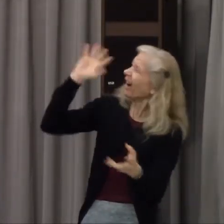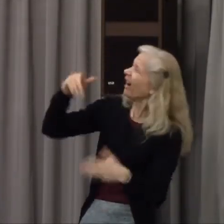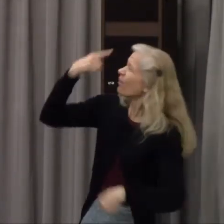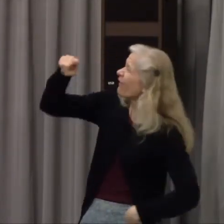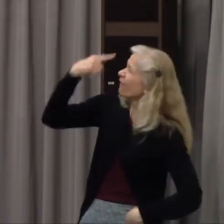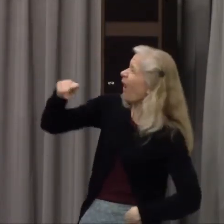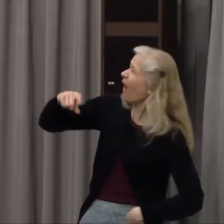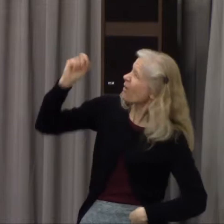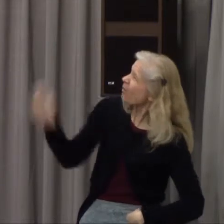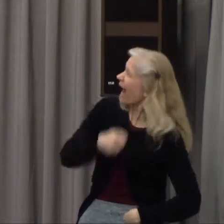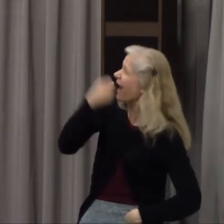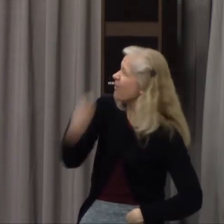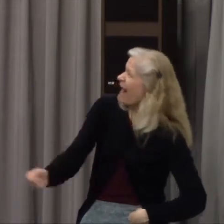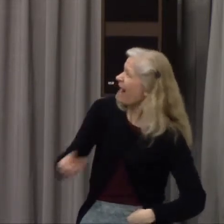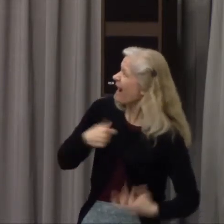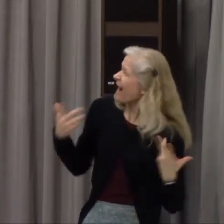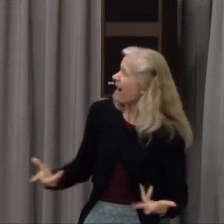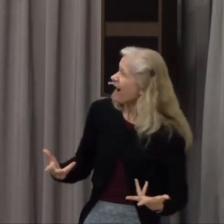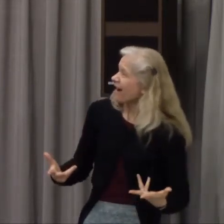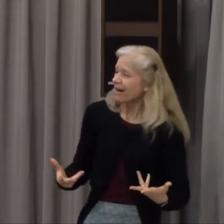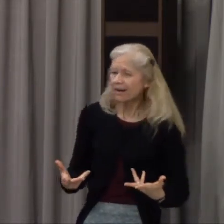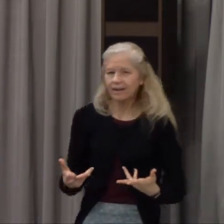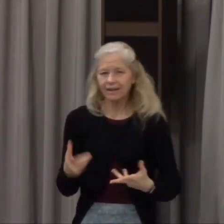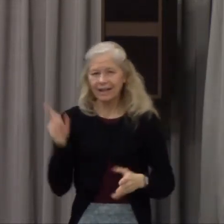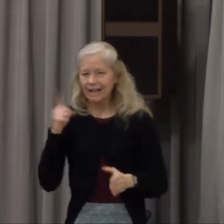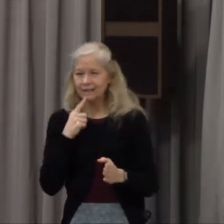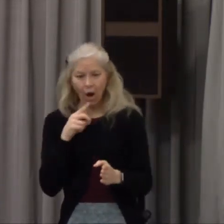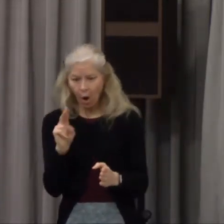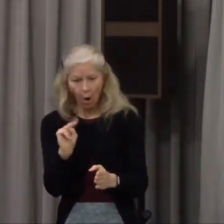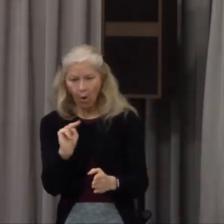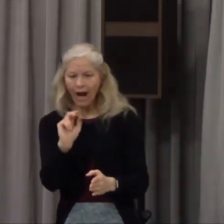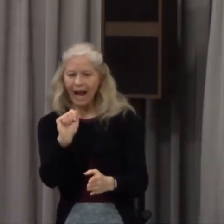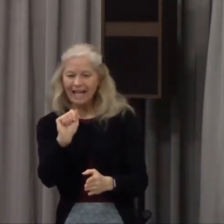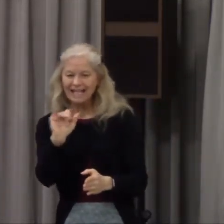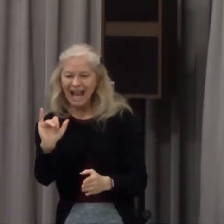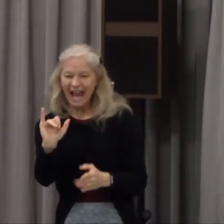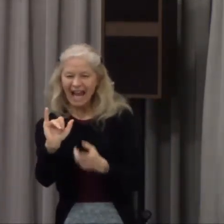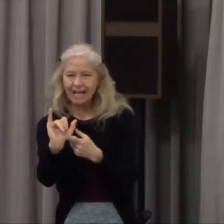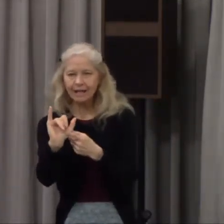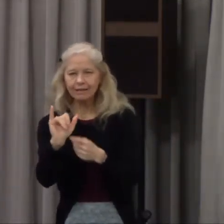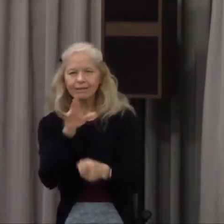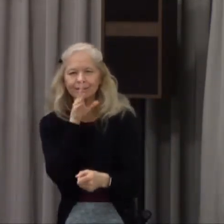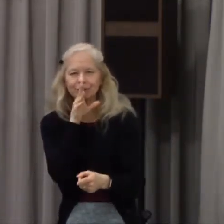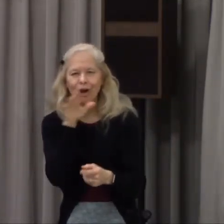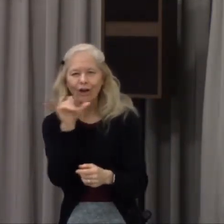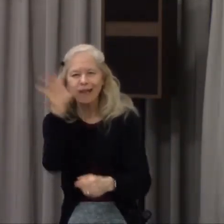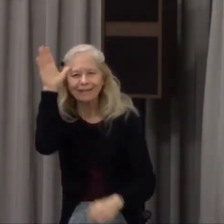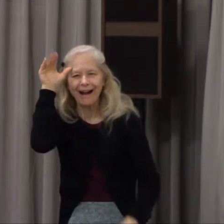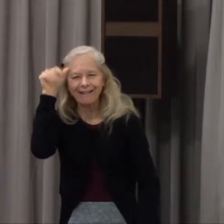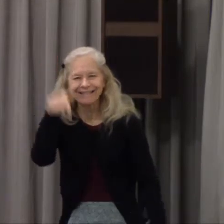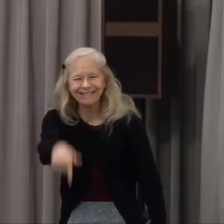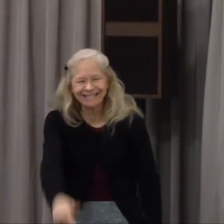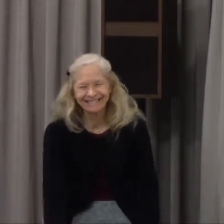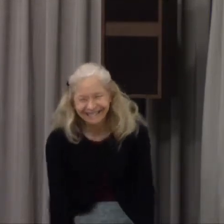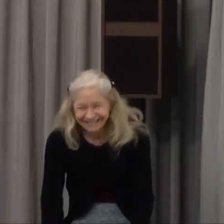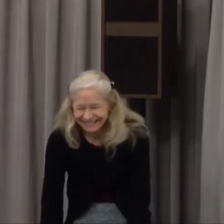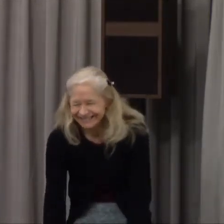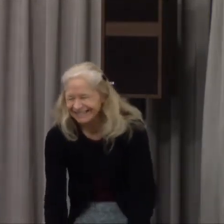God says, you're going to tell Balak what I tell you to tell him and nothing else. Amen. Because I'll tell you right now, I